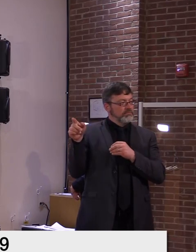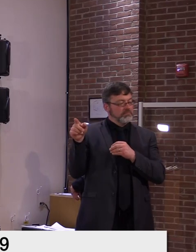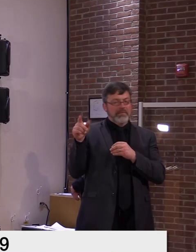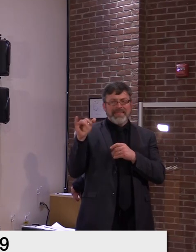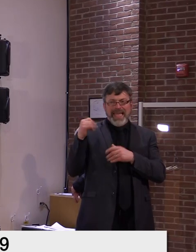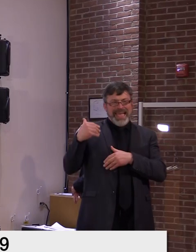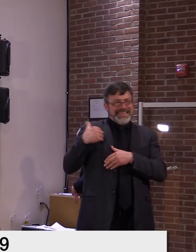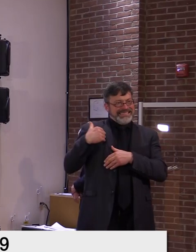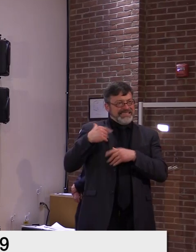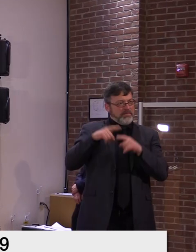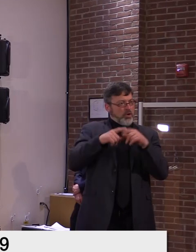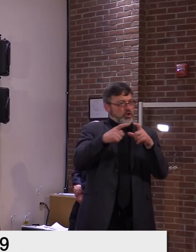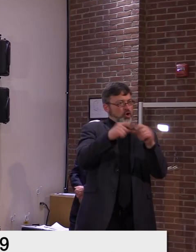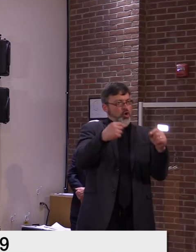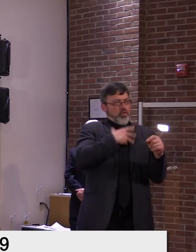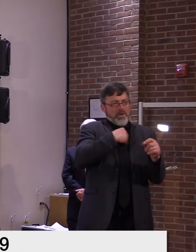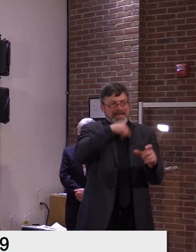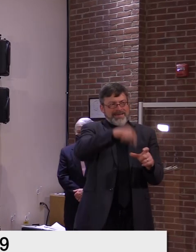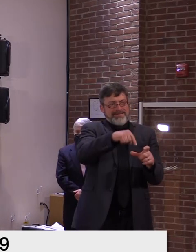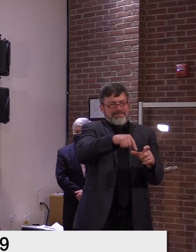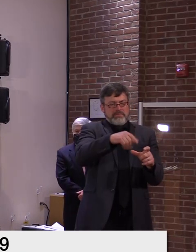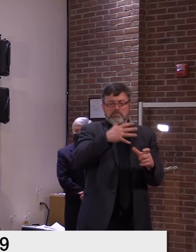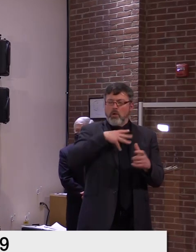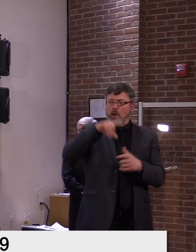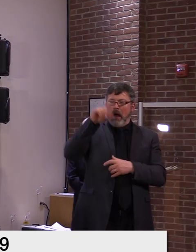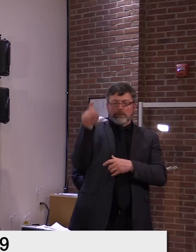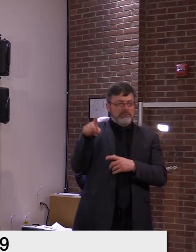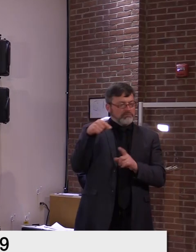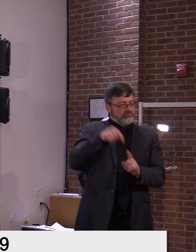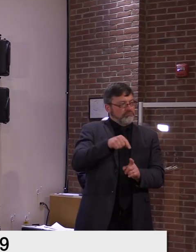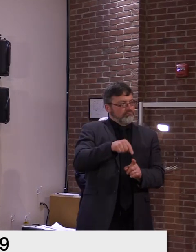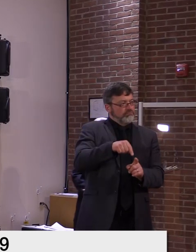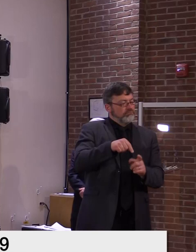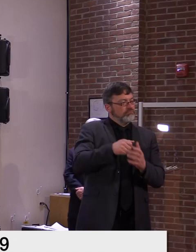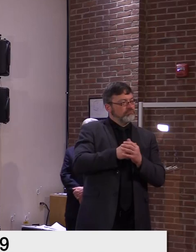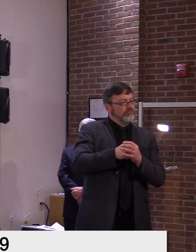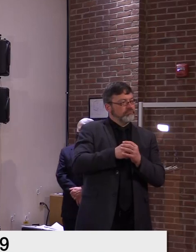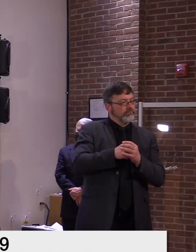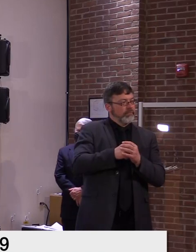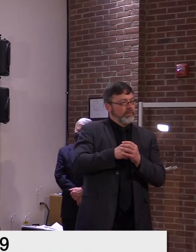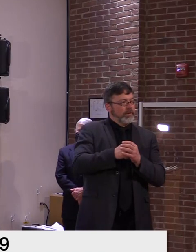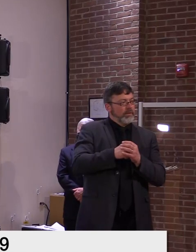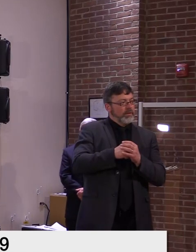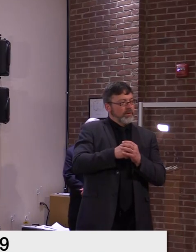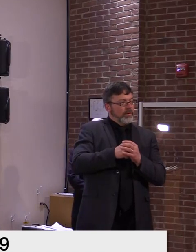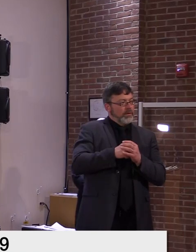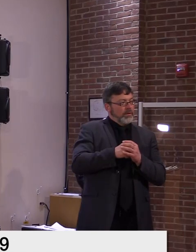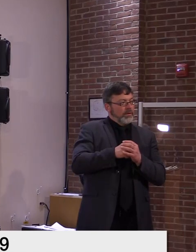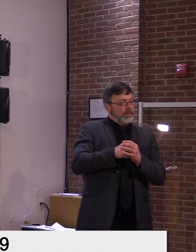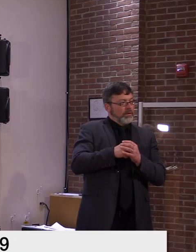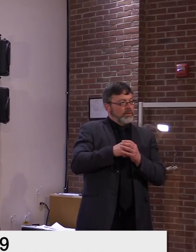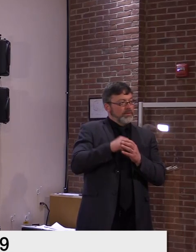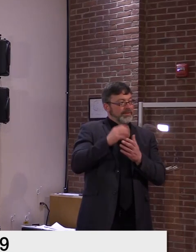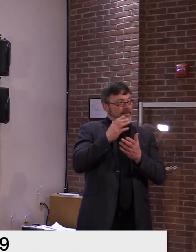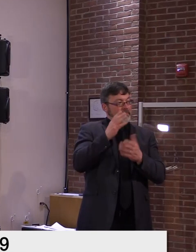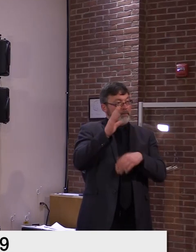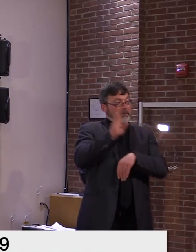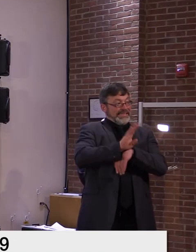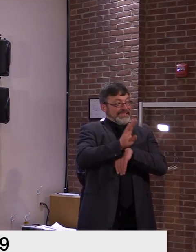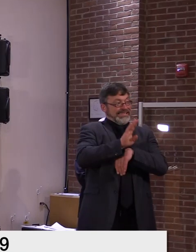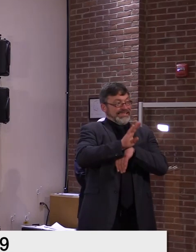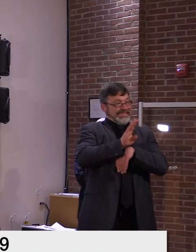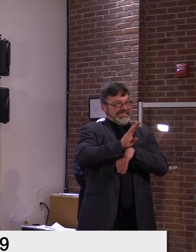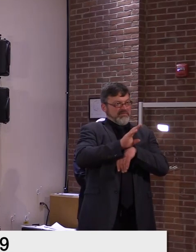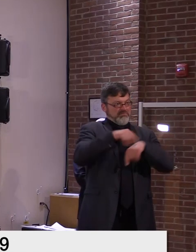there are businesses in Vermont that have, asked for guidance on how to check